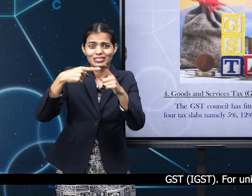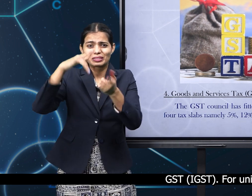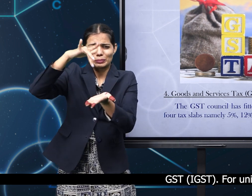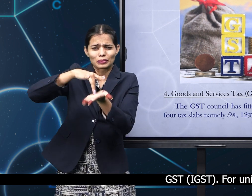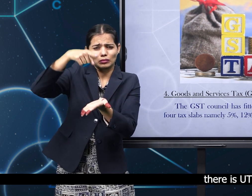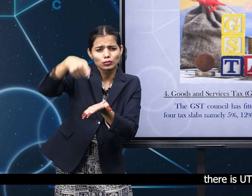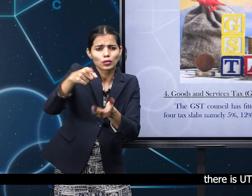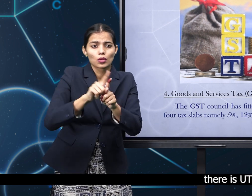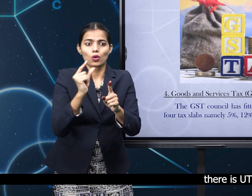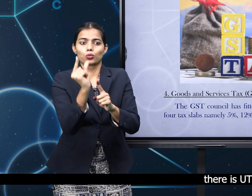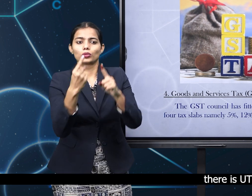territories, there is UTGST.